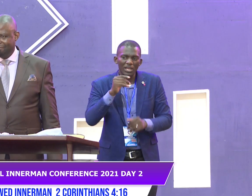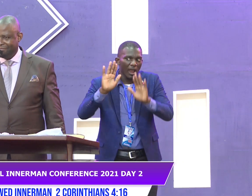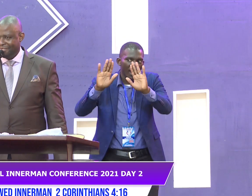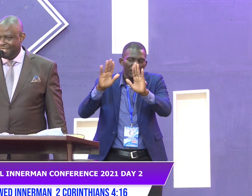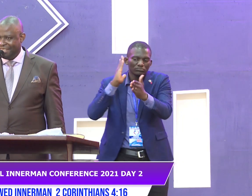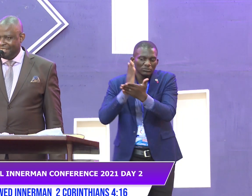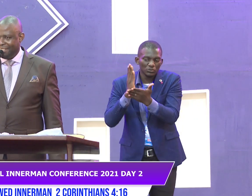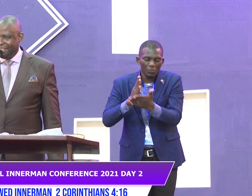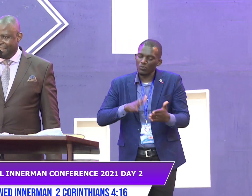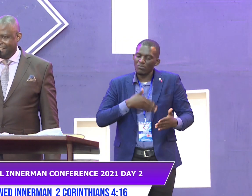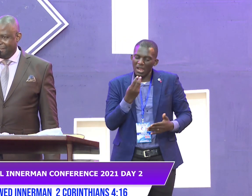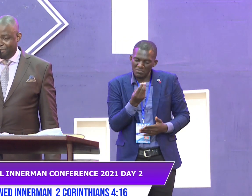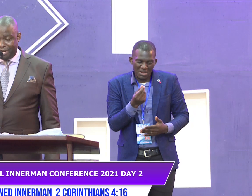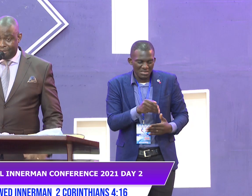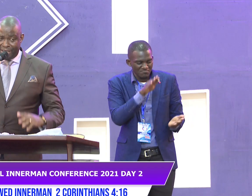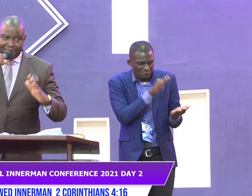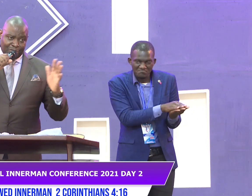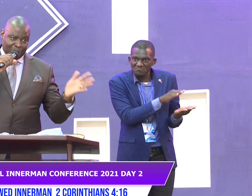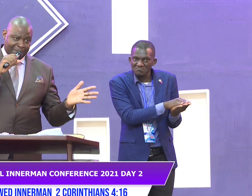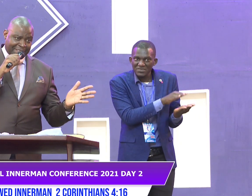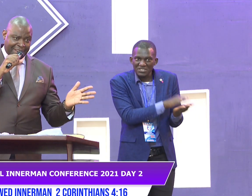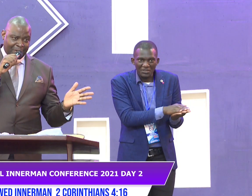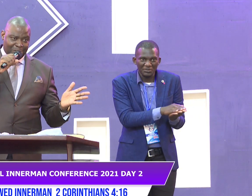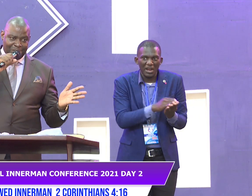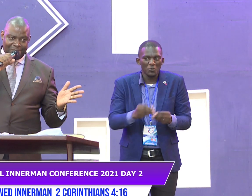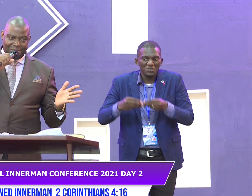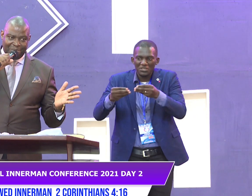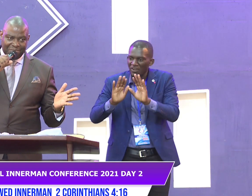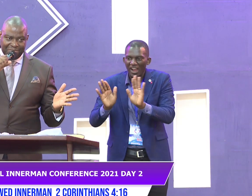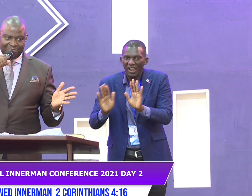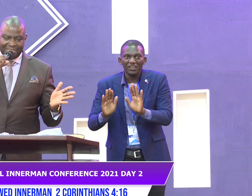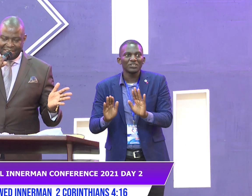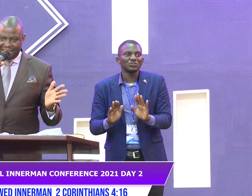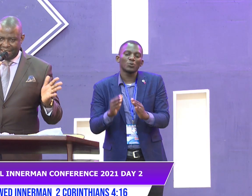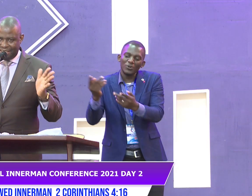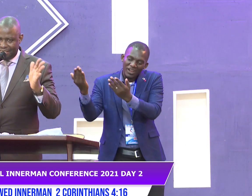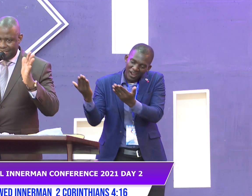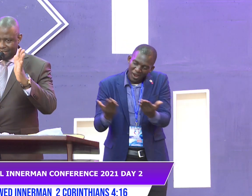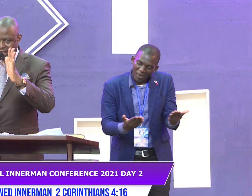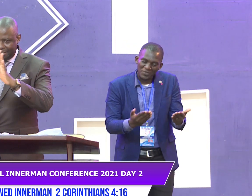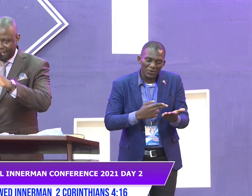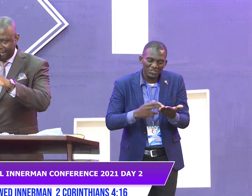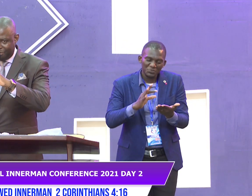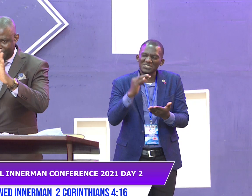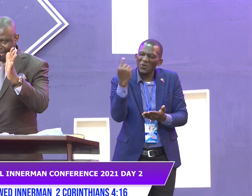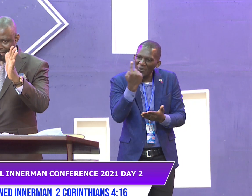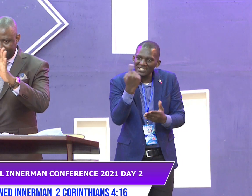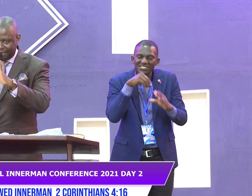you silenced him in that area. And then you told him, at least in this line of